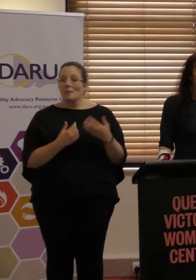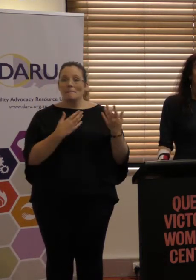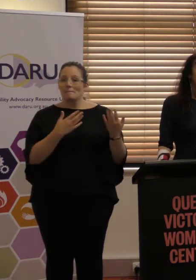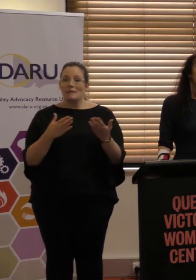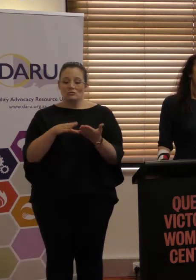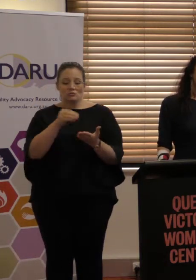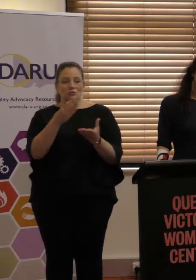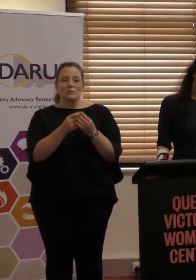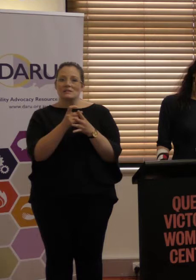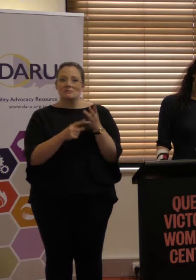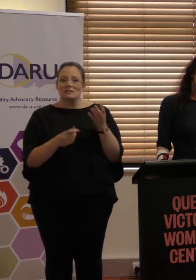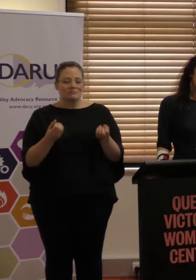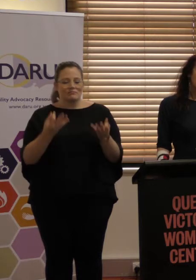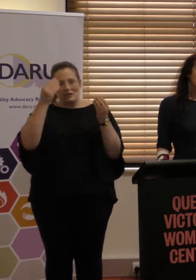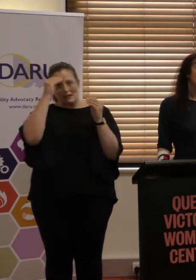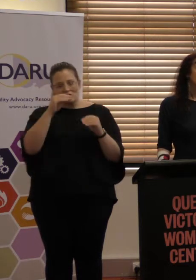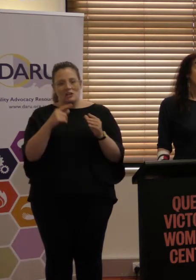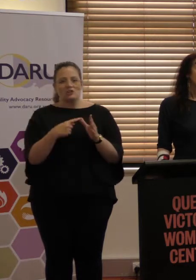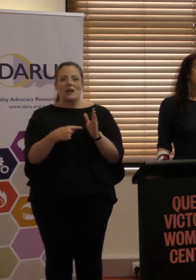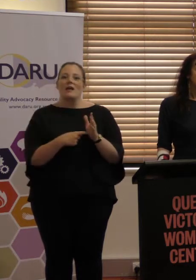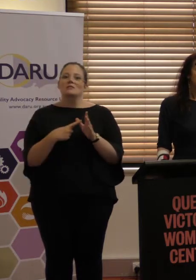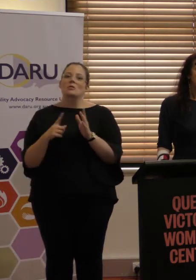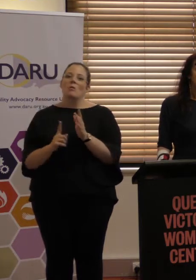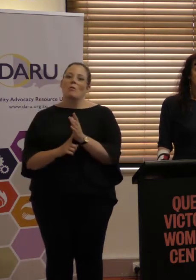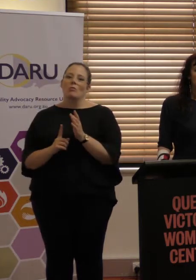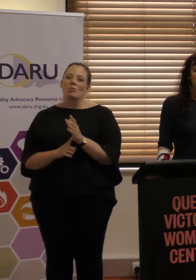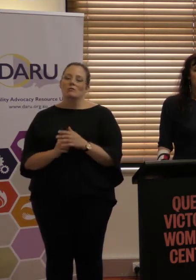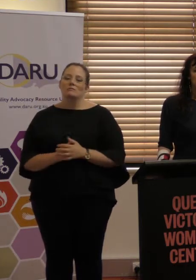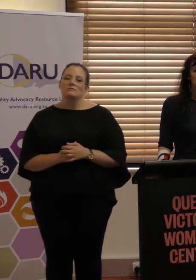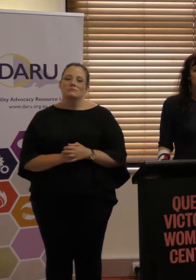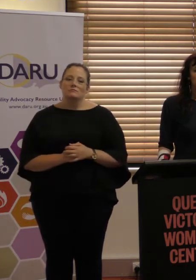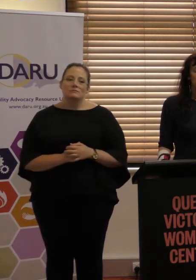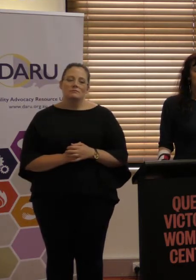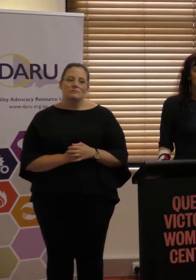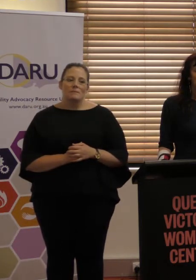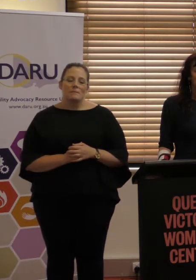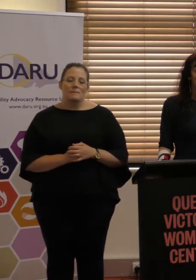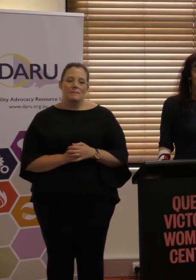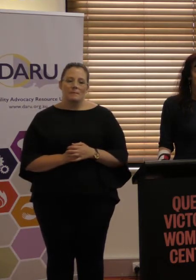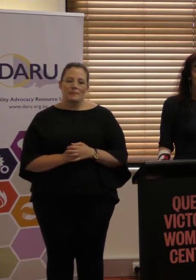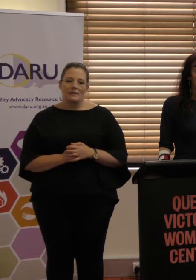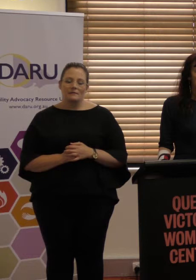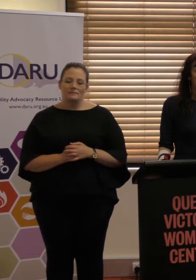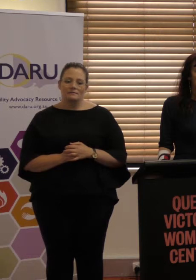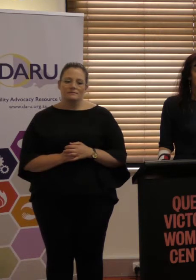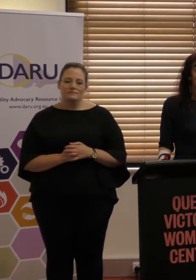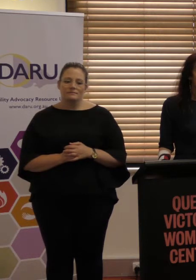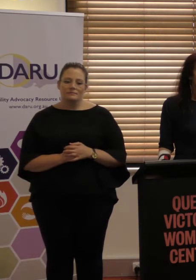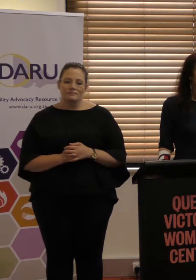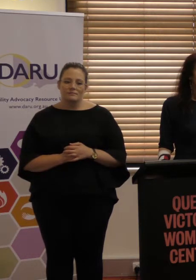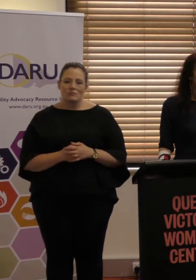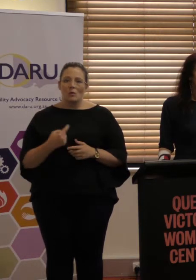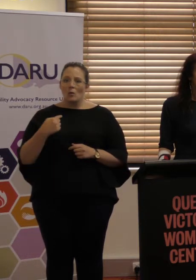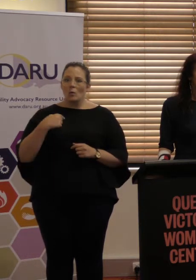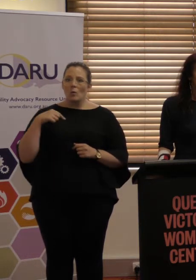all. And when I say that, I think the very basics we can expect for kids with disabilities is literacy